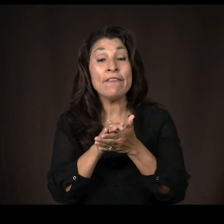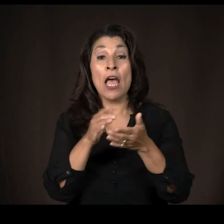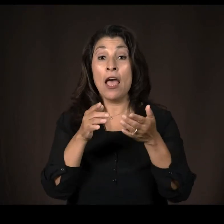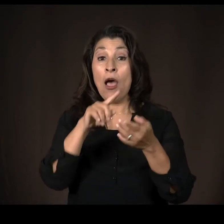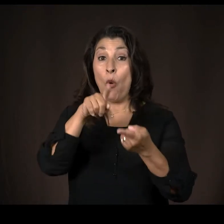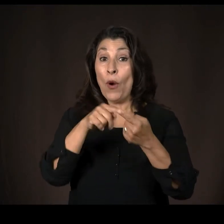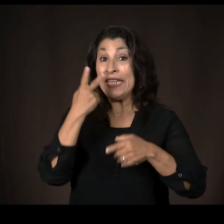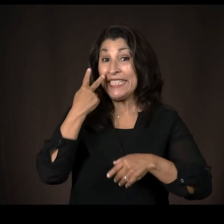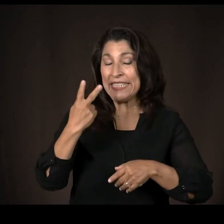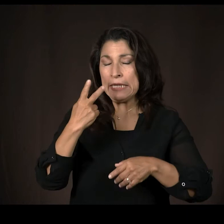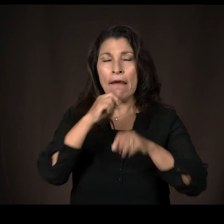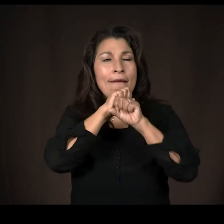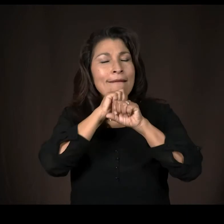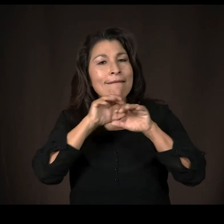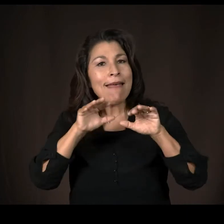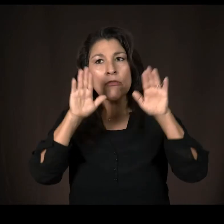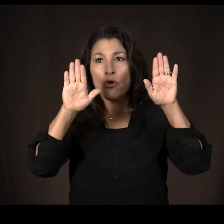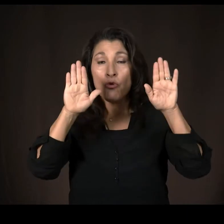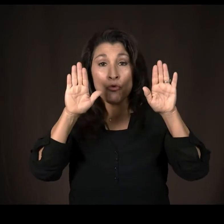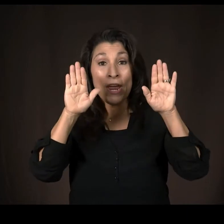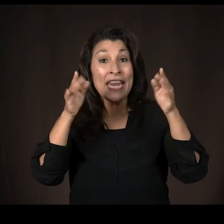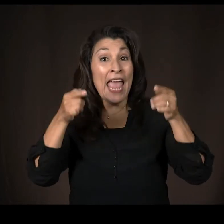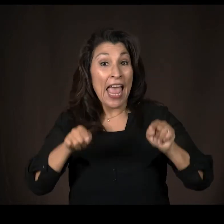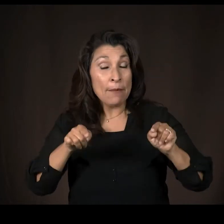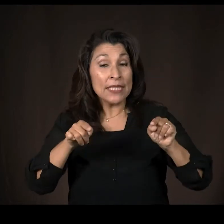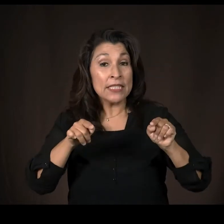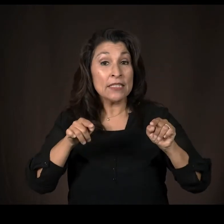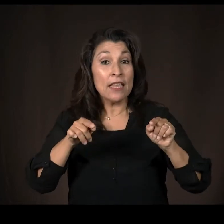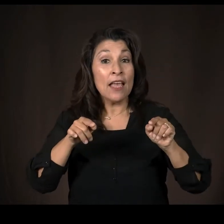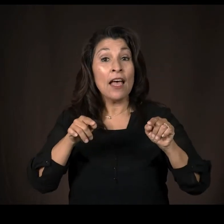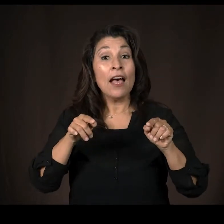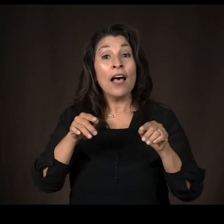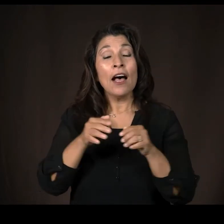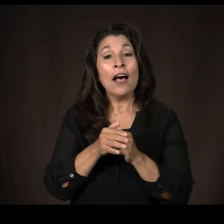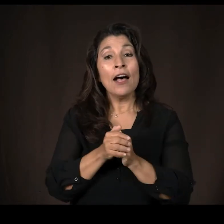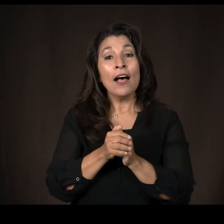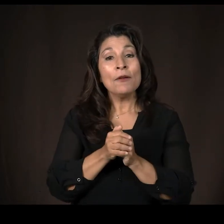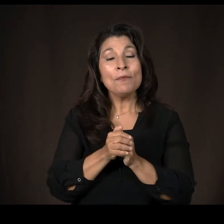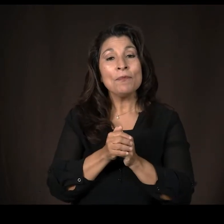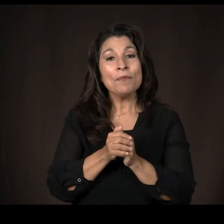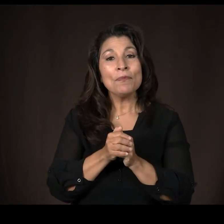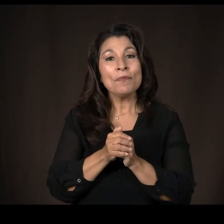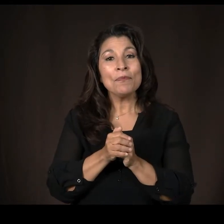it. Nothing great is ever accomplished with people